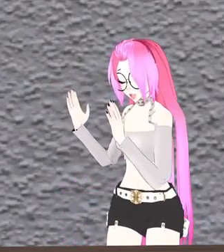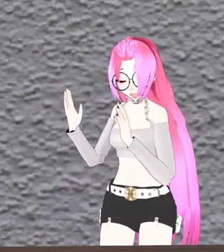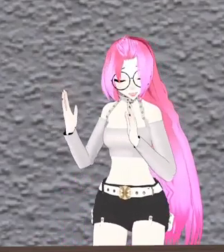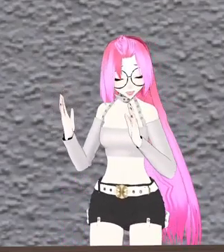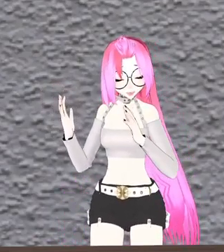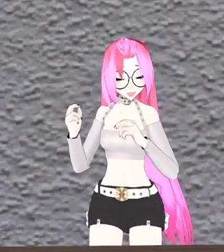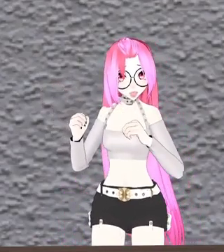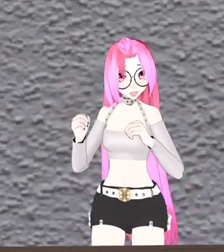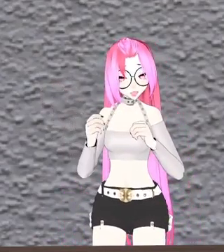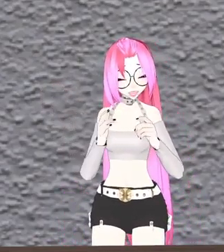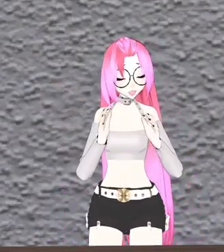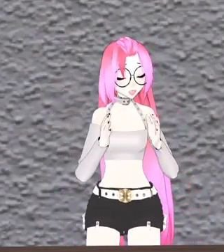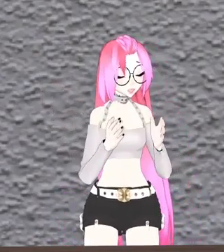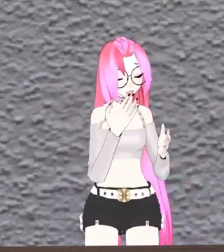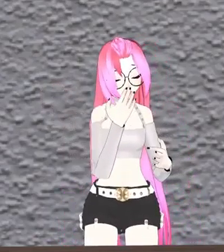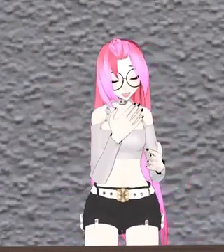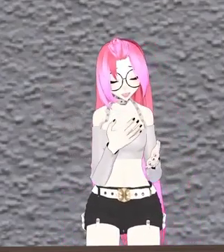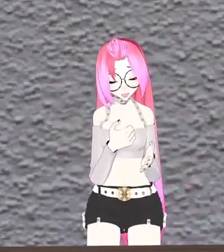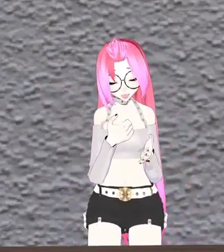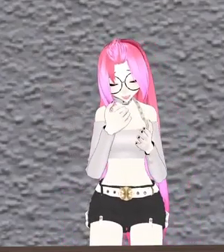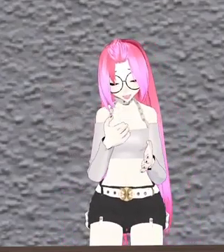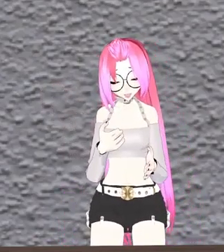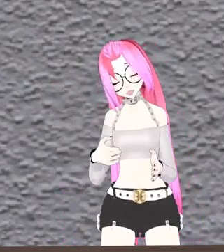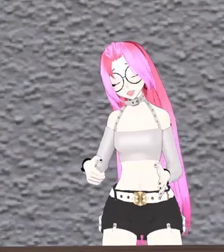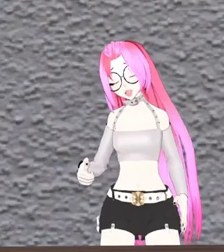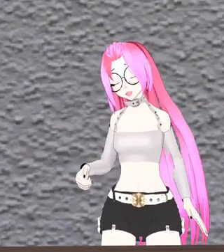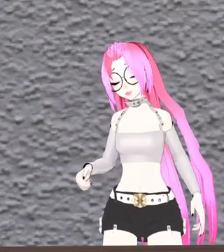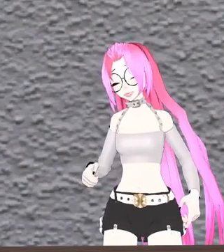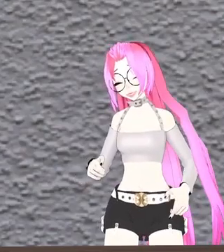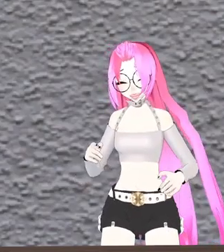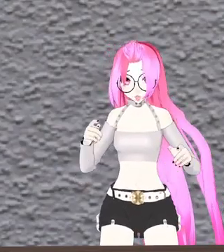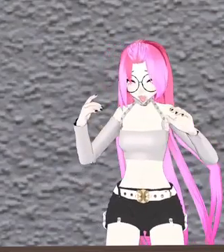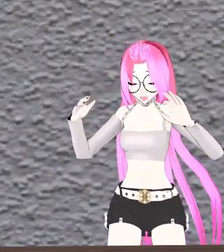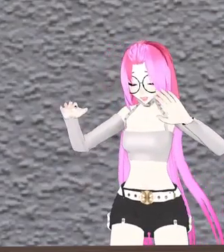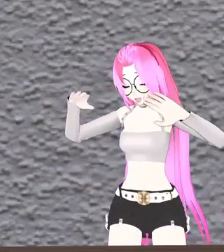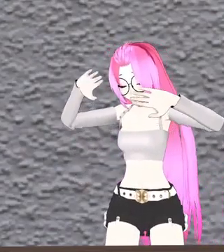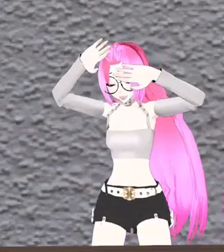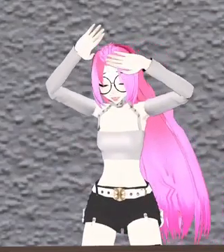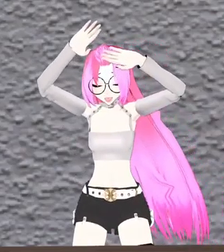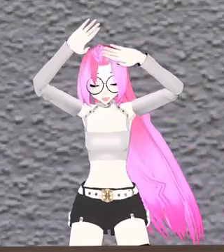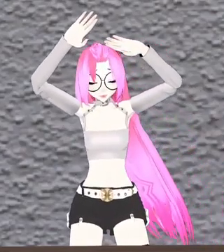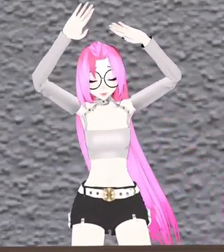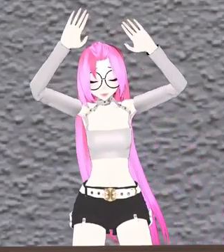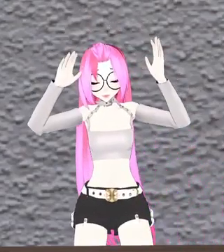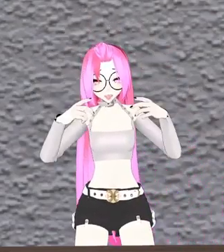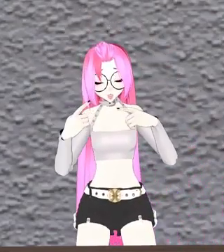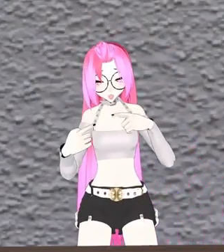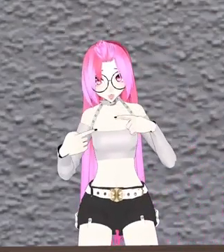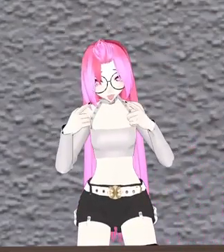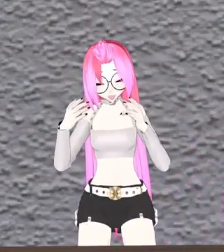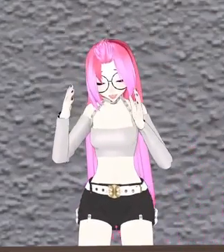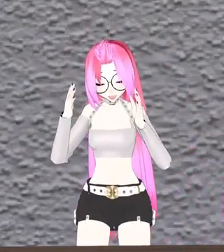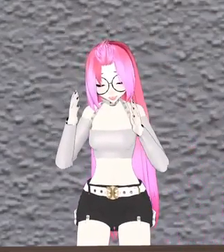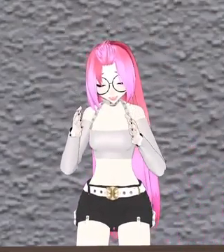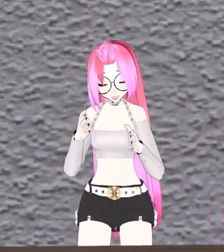box. And that's a good thing to know because it's going to help you out. If you find yourself just, like, kind of struggling to stay